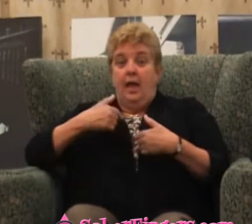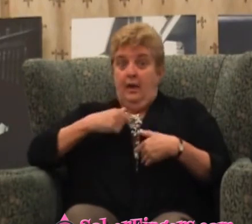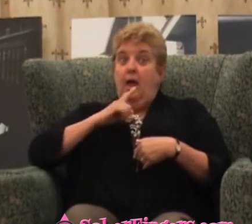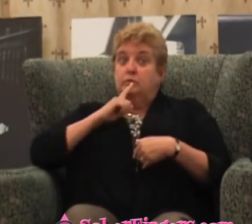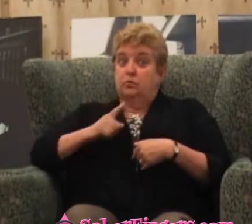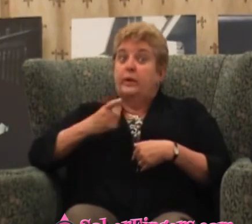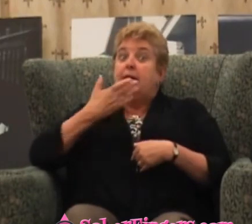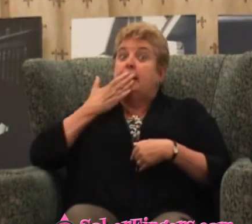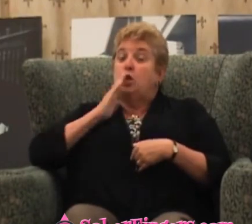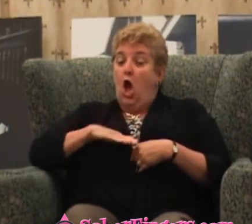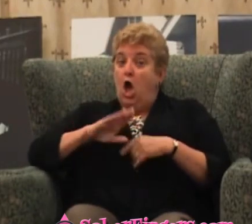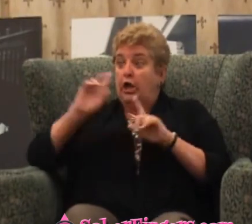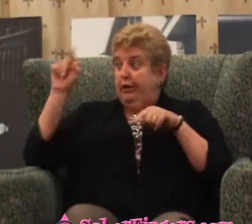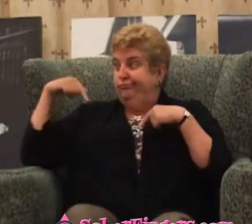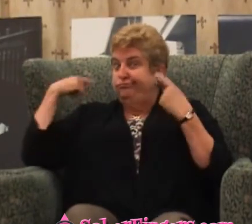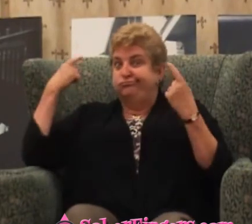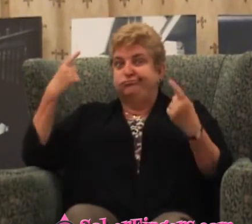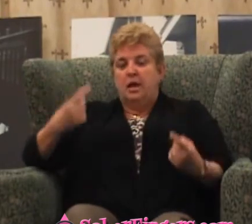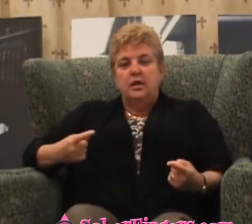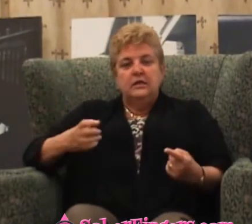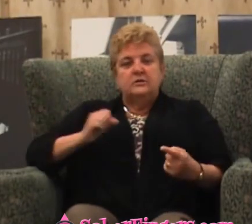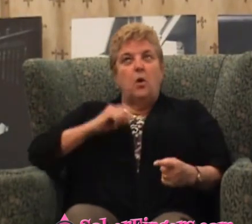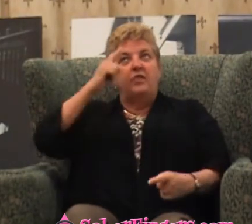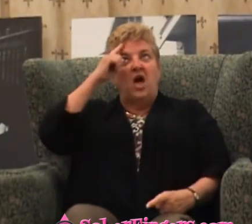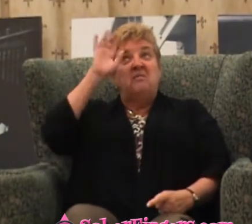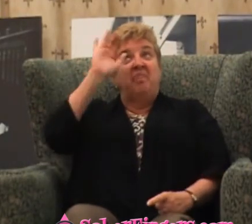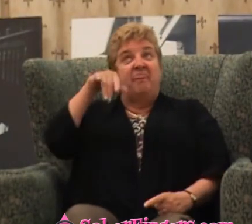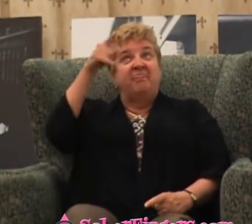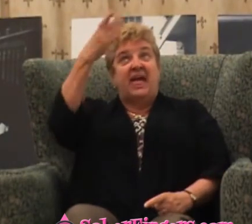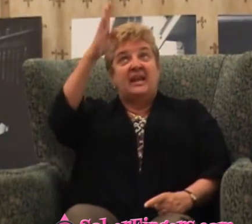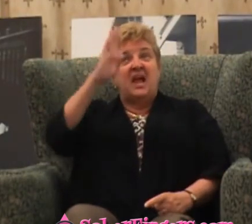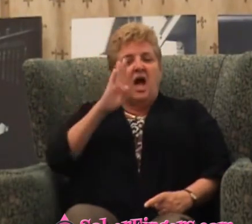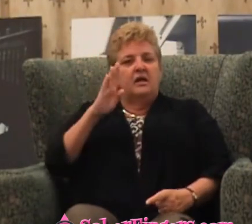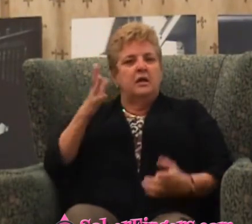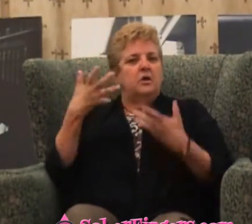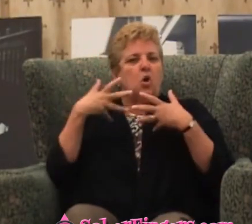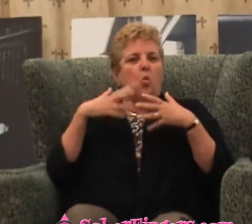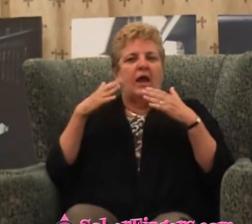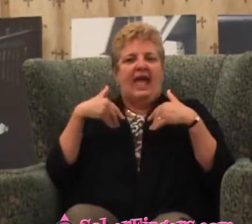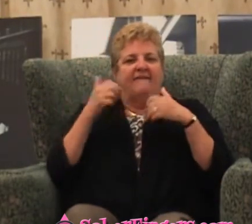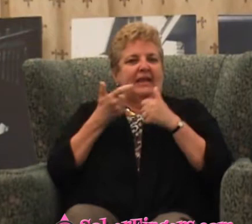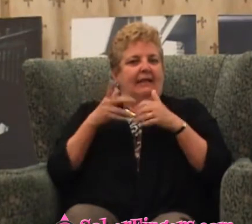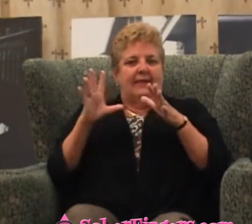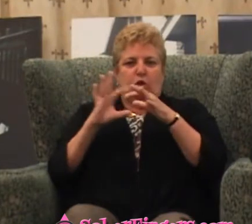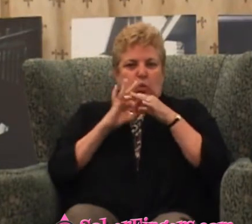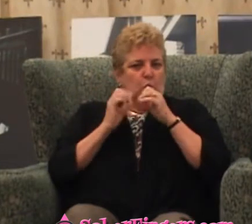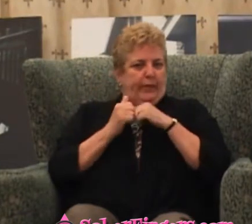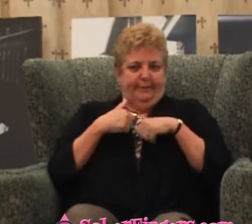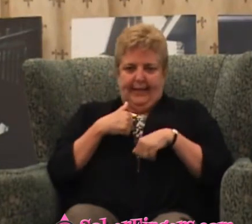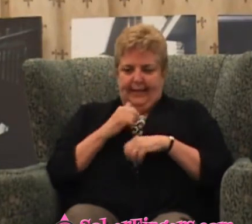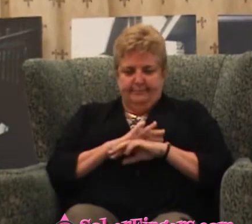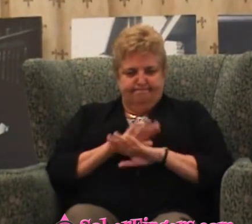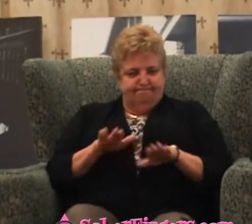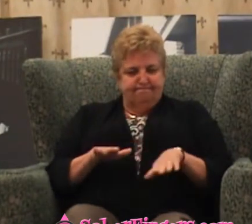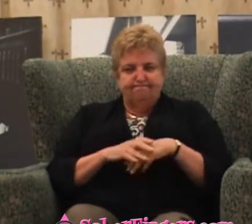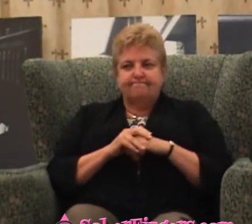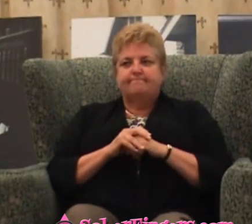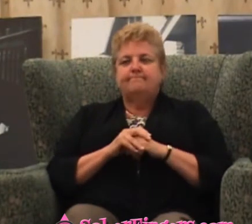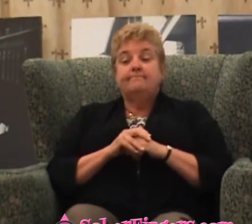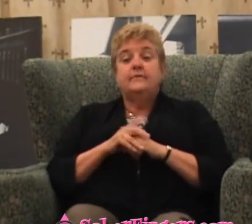naughty over the years. And I thought this God did not want to have anything to do with me. So when you guys told me God was the